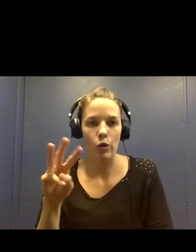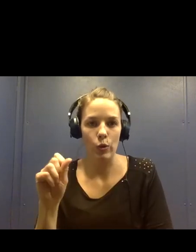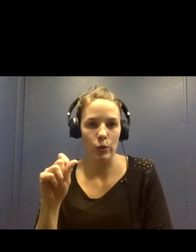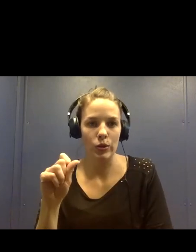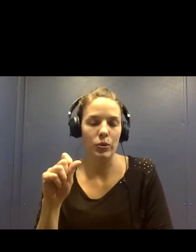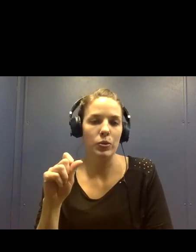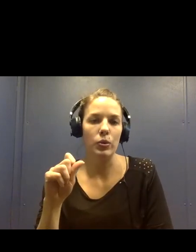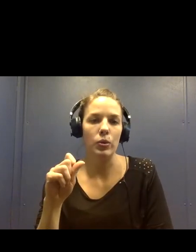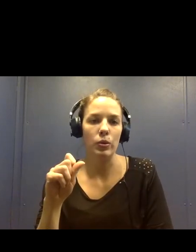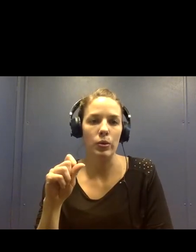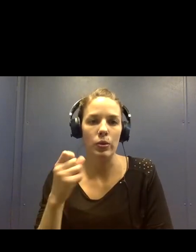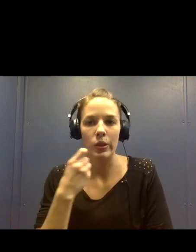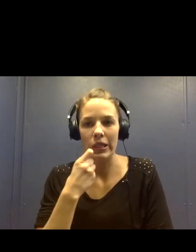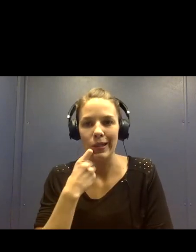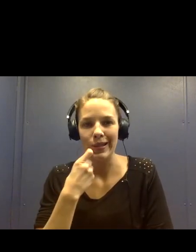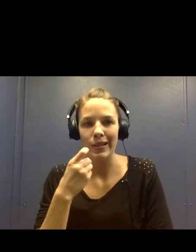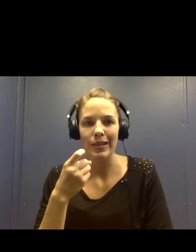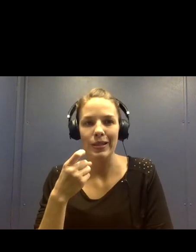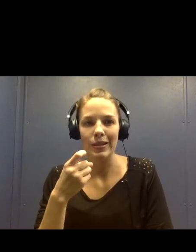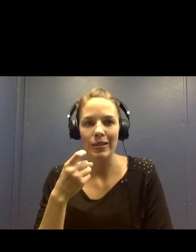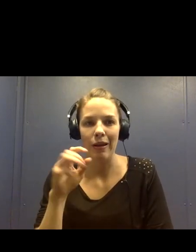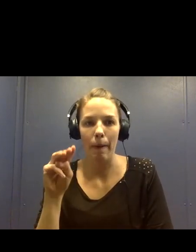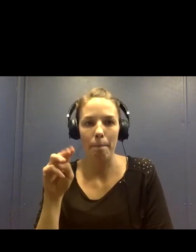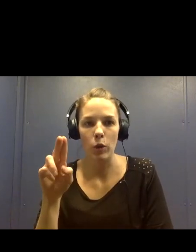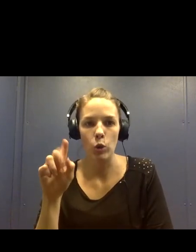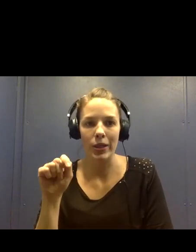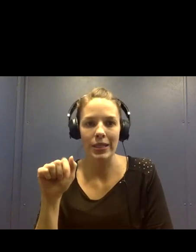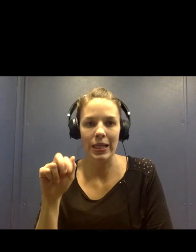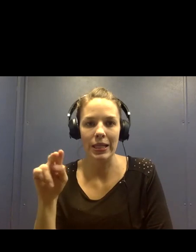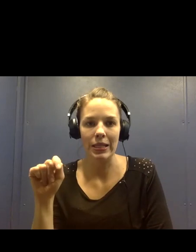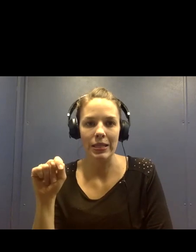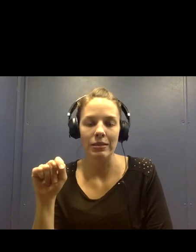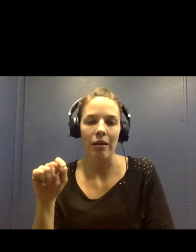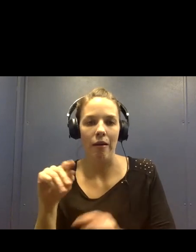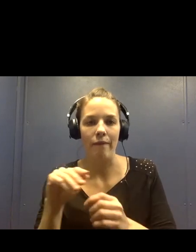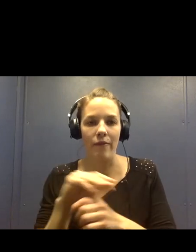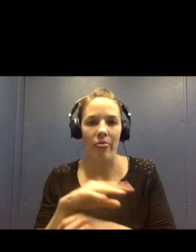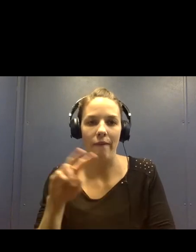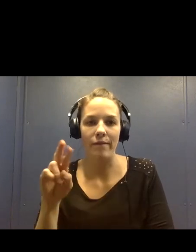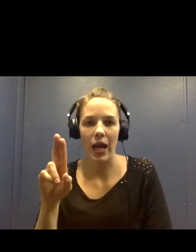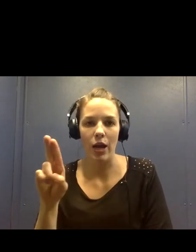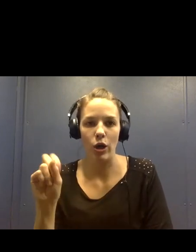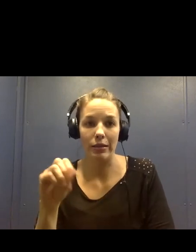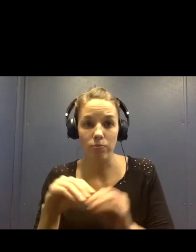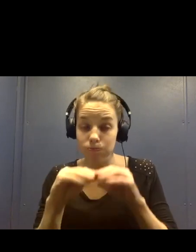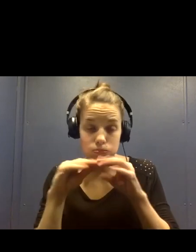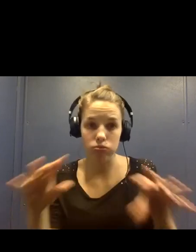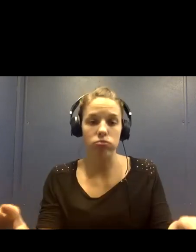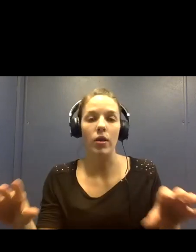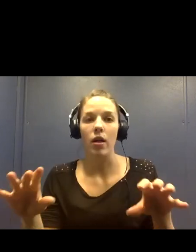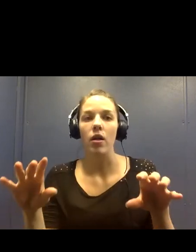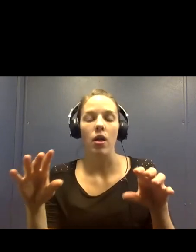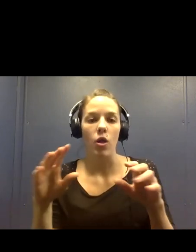about mutants of the virus that are circulating worldwide and finding their way to the United